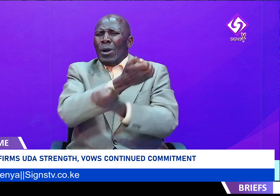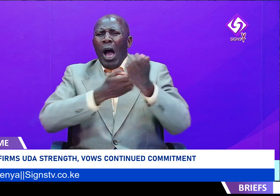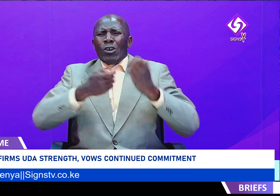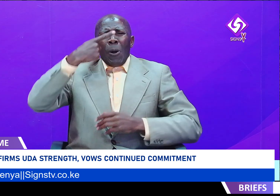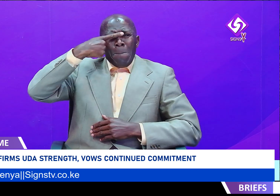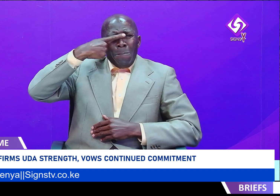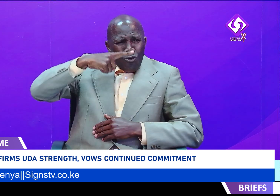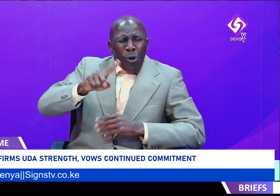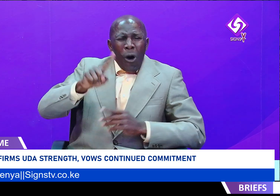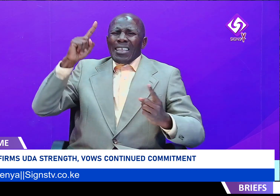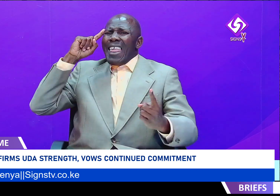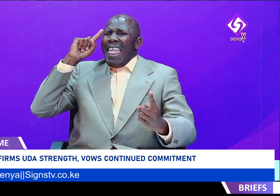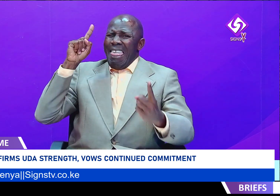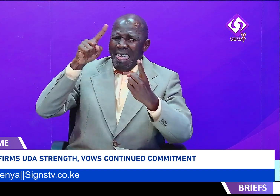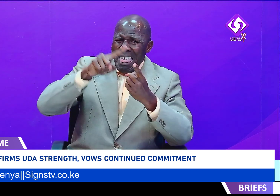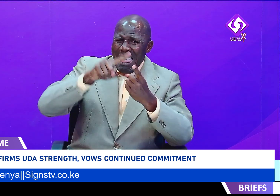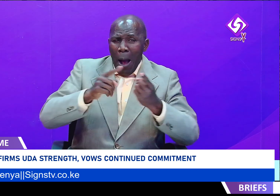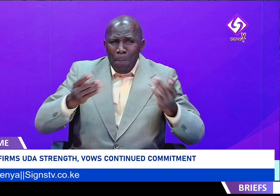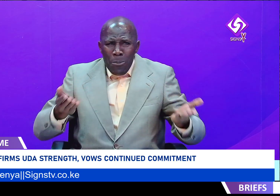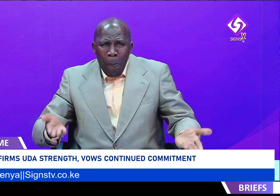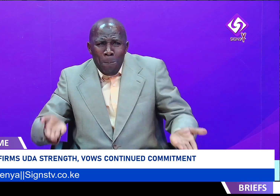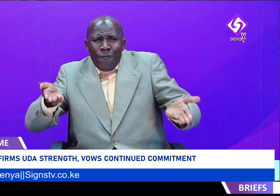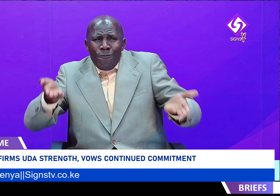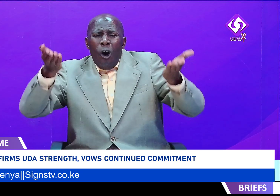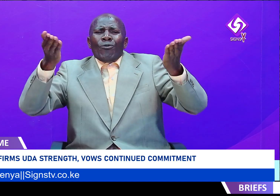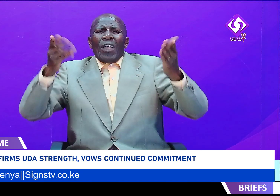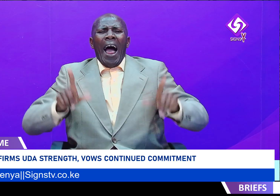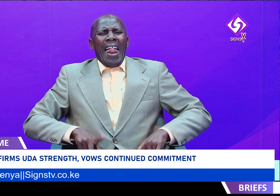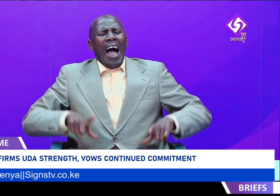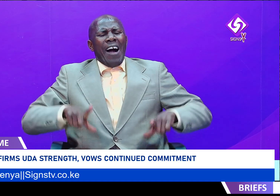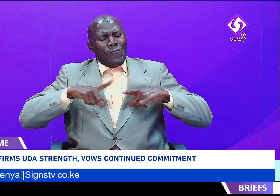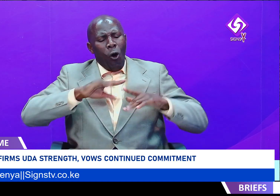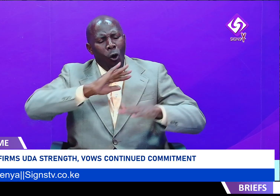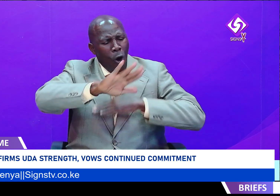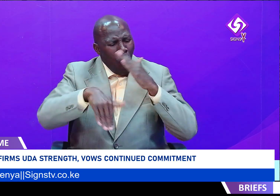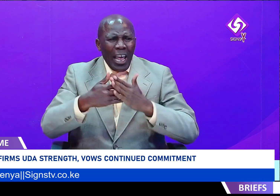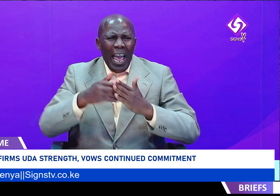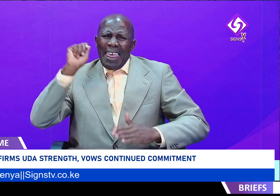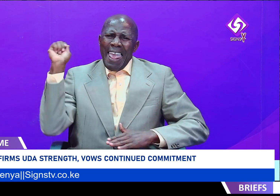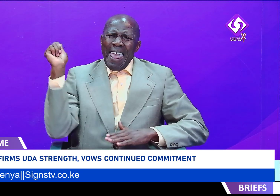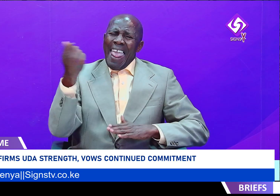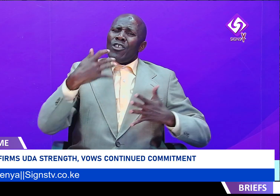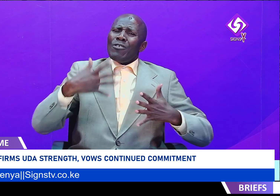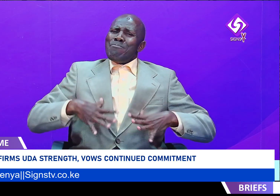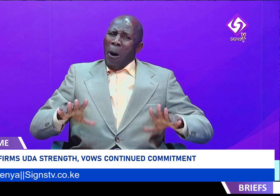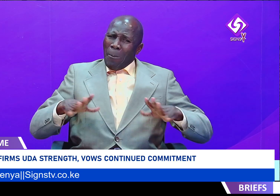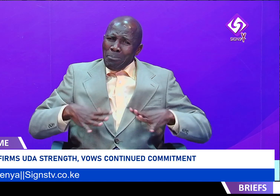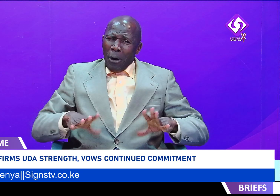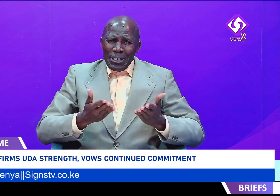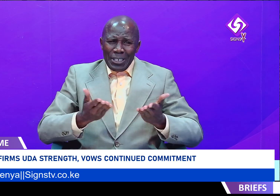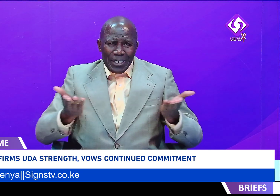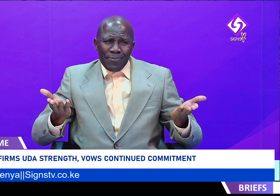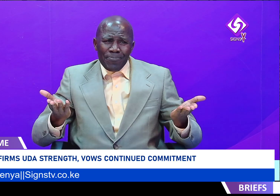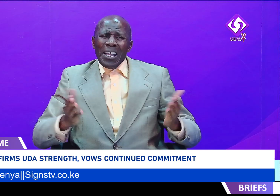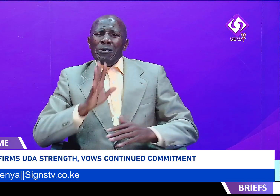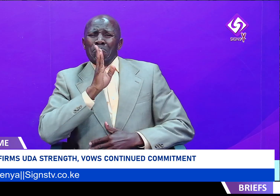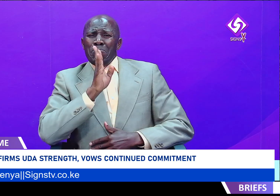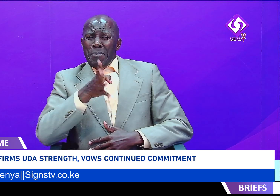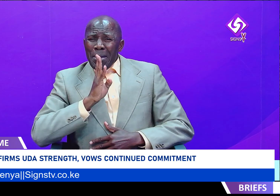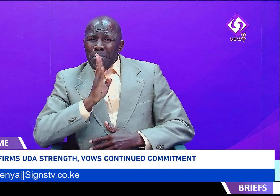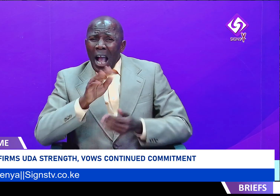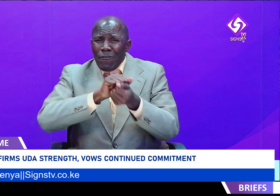implementing quote-unquote revolutionary social and economic policies aimed at improving the lives